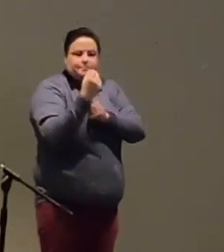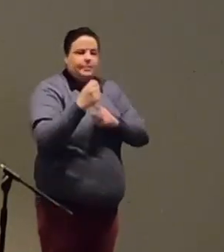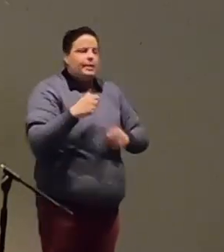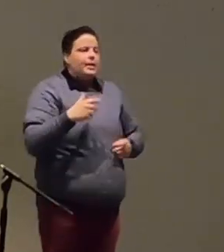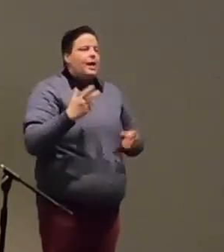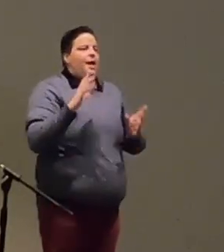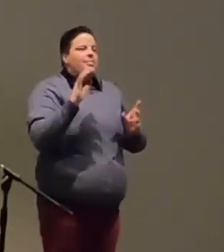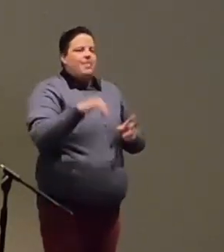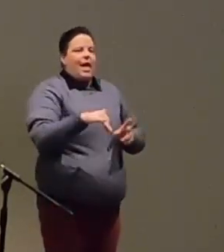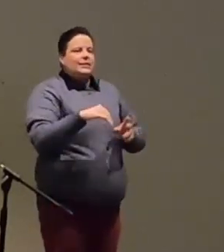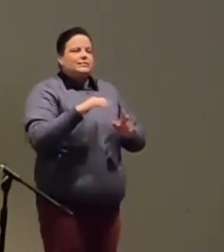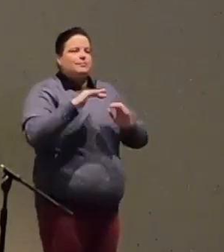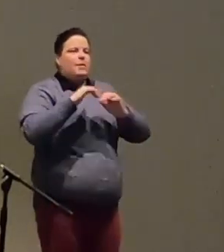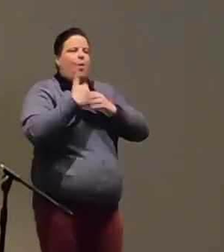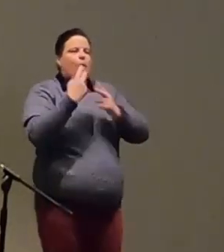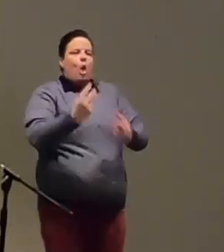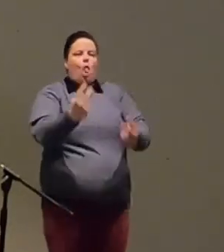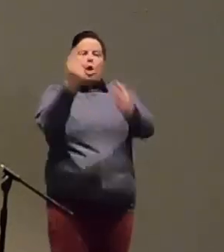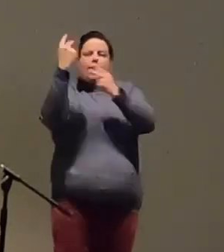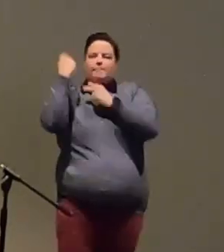sort of applied as we're looking back.